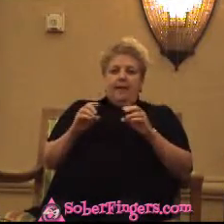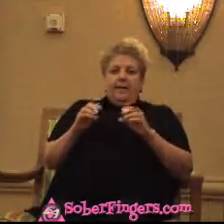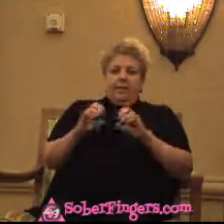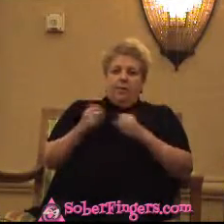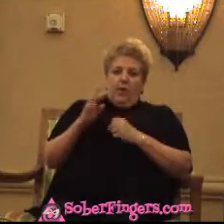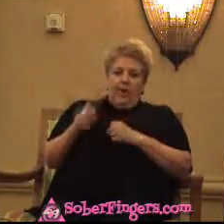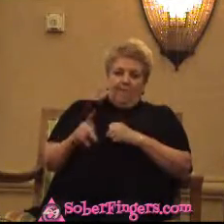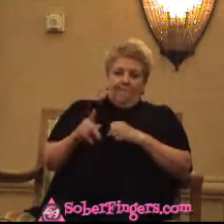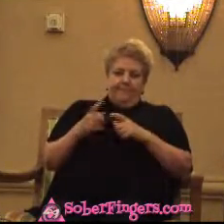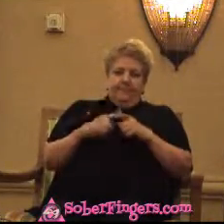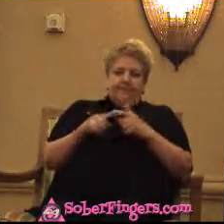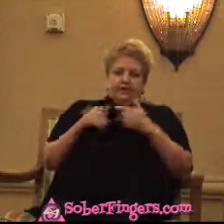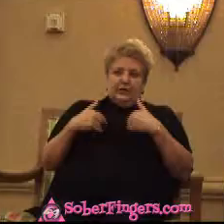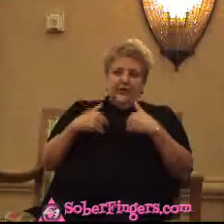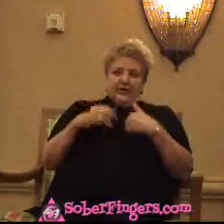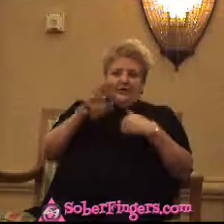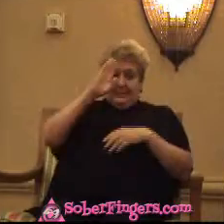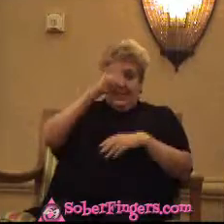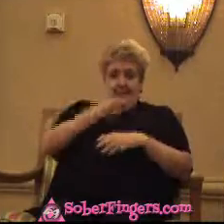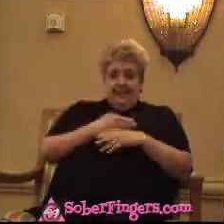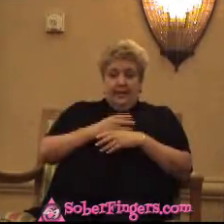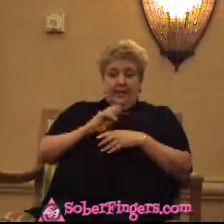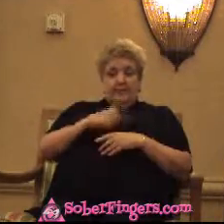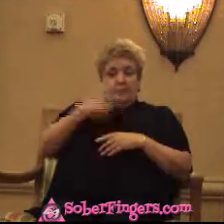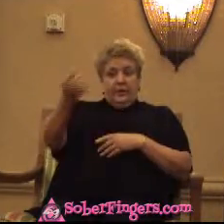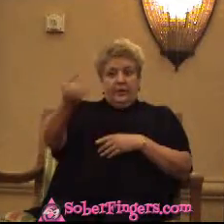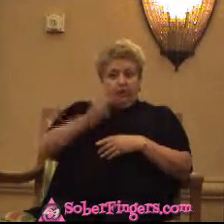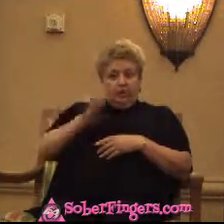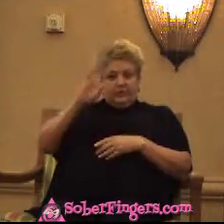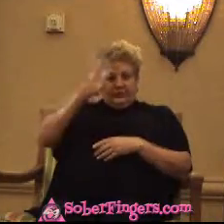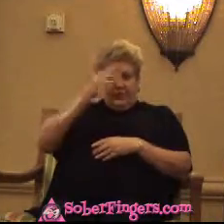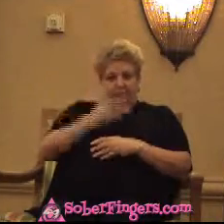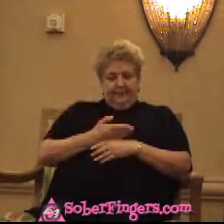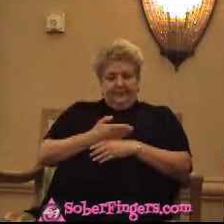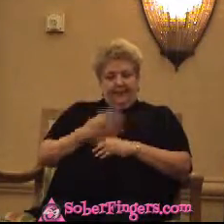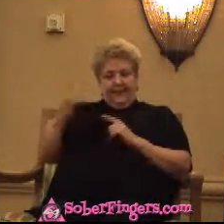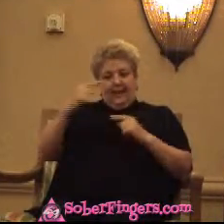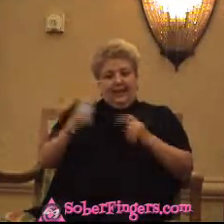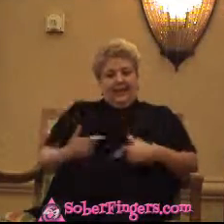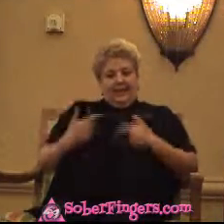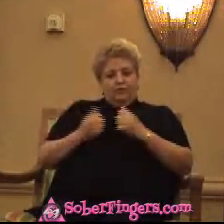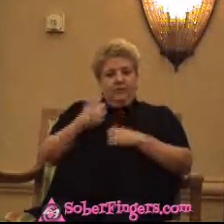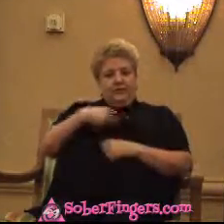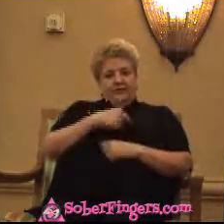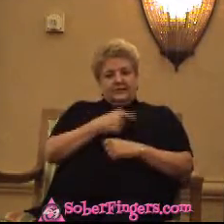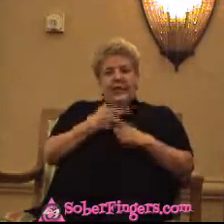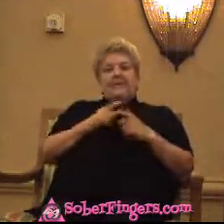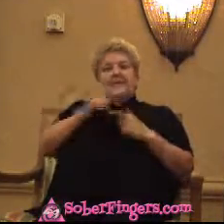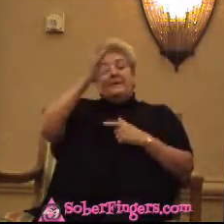her. And he came to live with us, and then the father got back into the picture, so he went and lived with him for a couple of